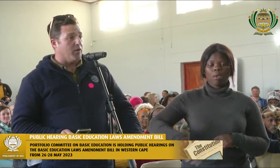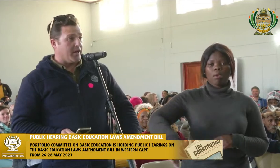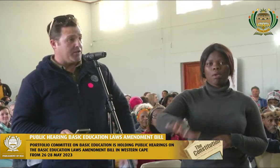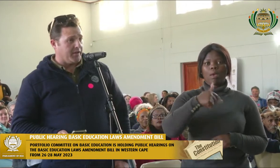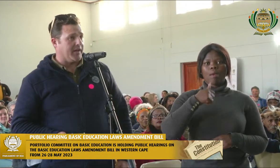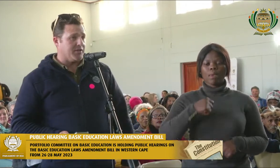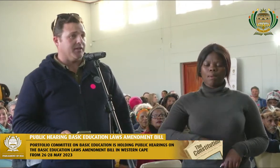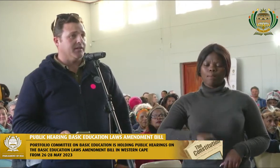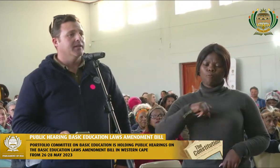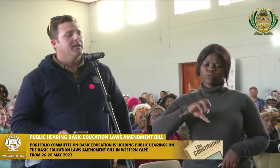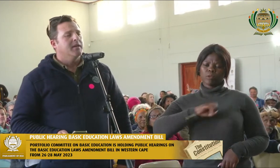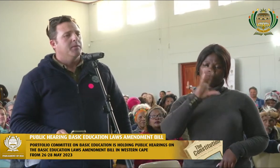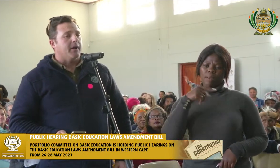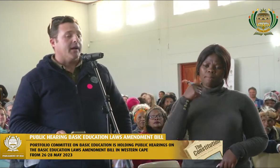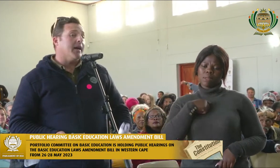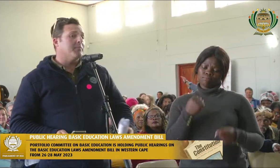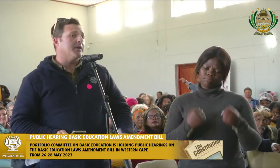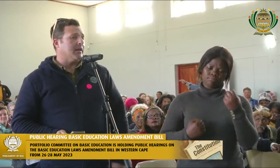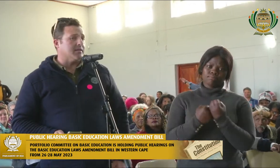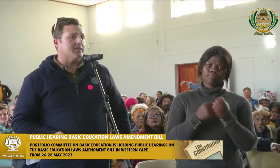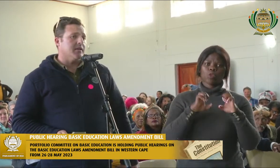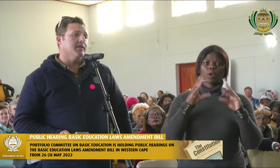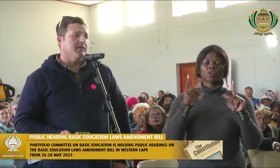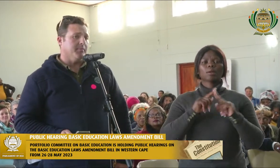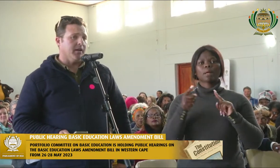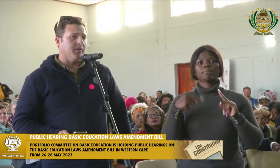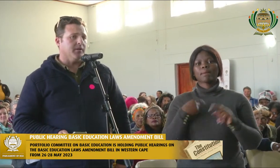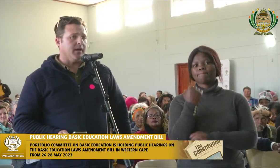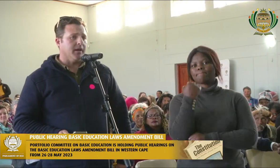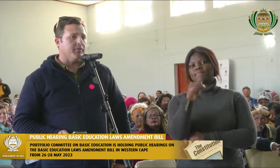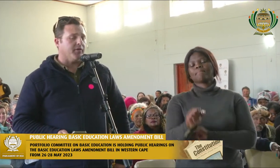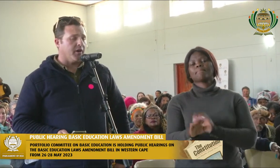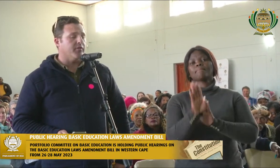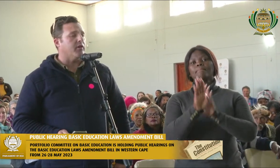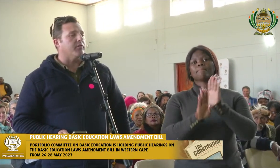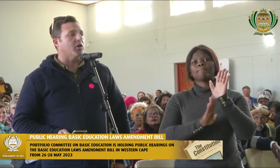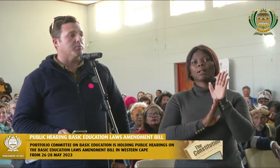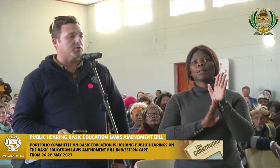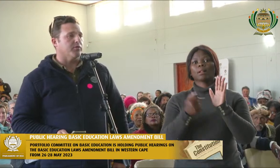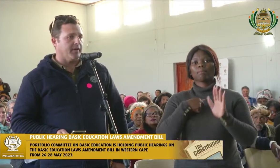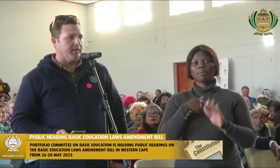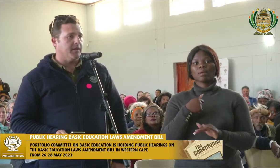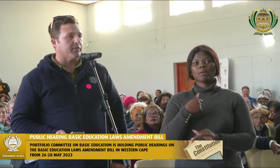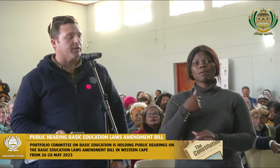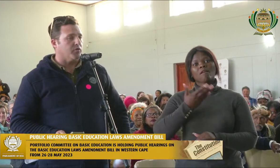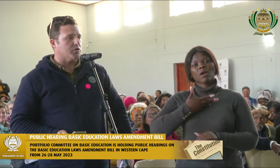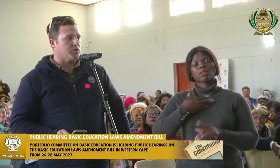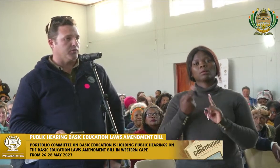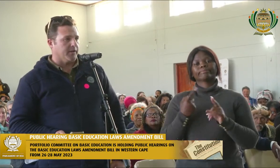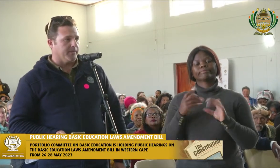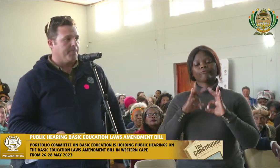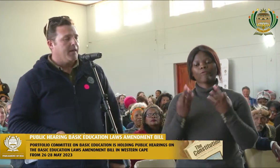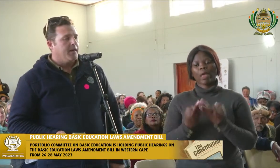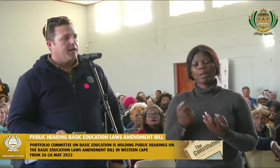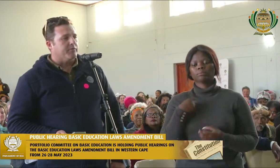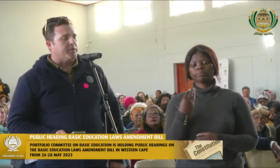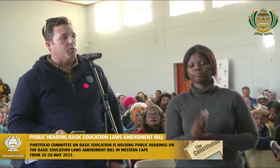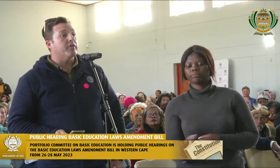I am for education, but I am against the Bella Bill. I am a father of a homeschool family. I've got four